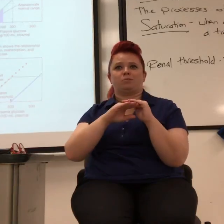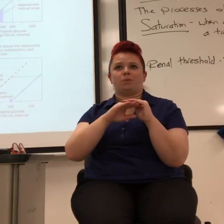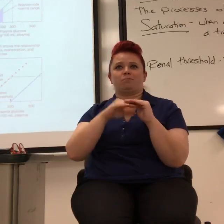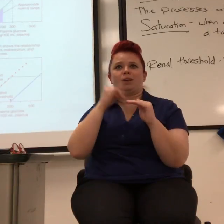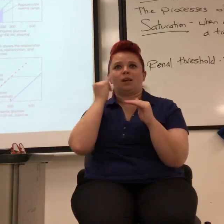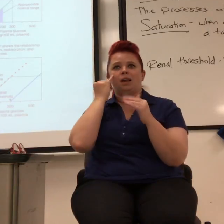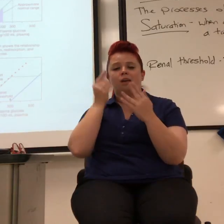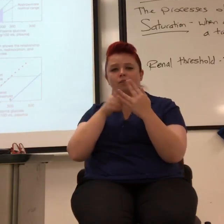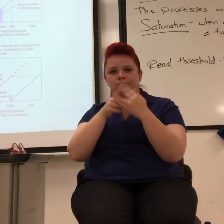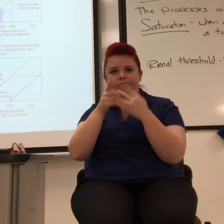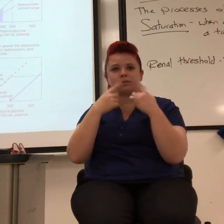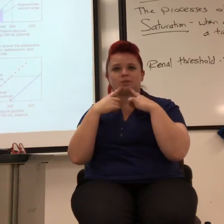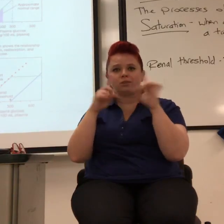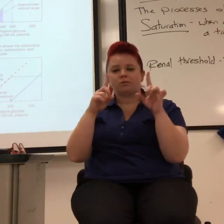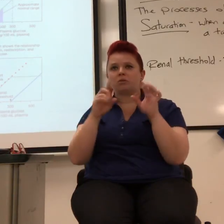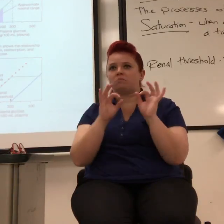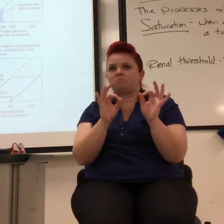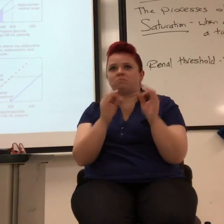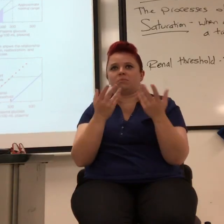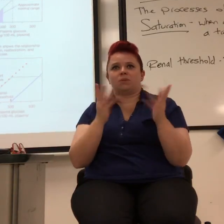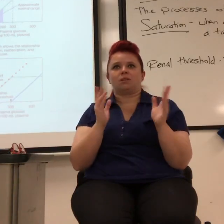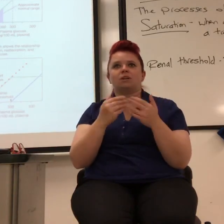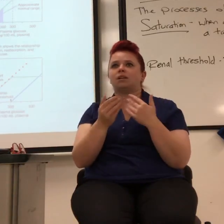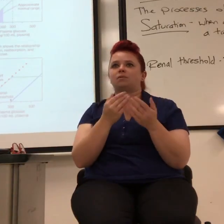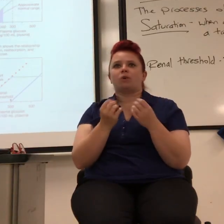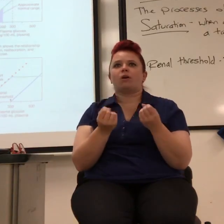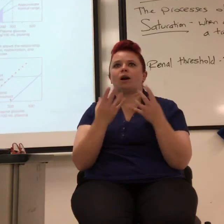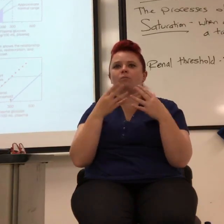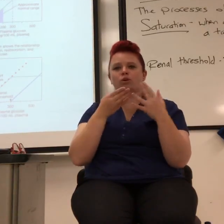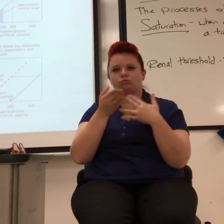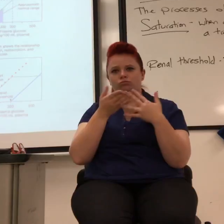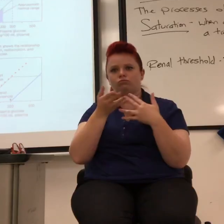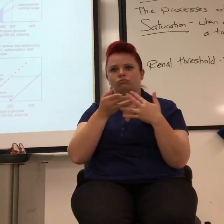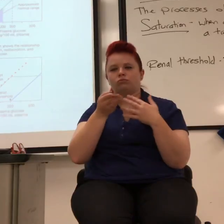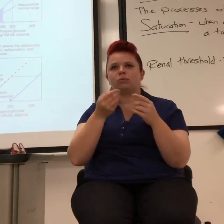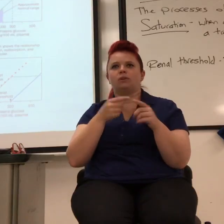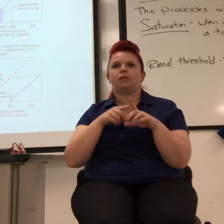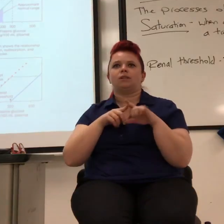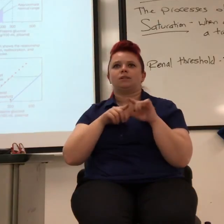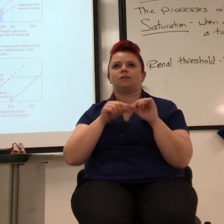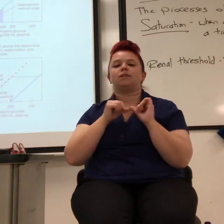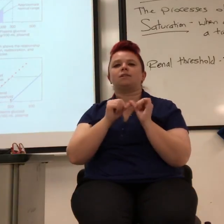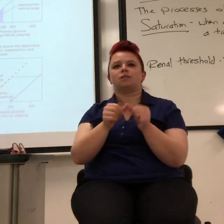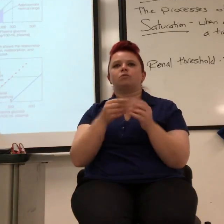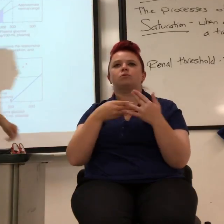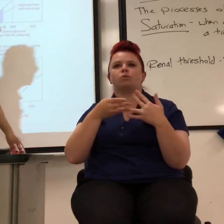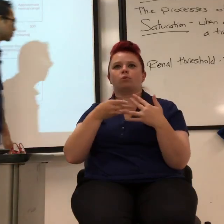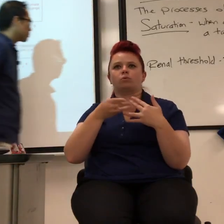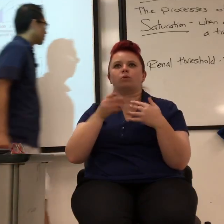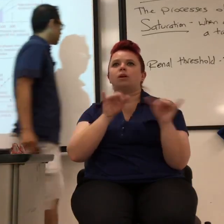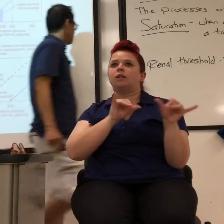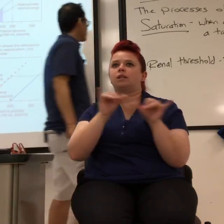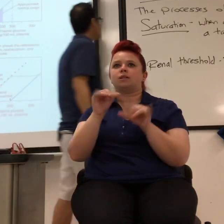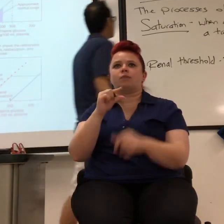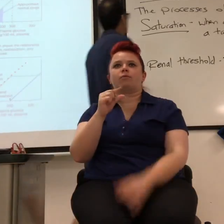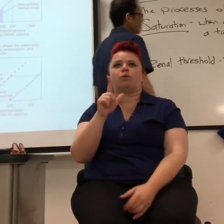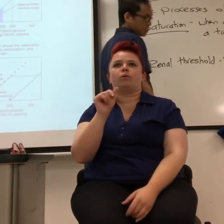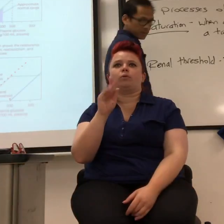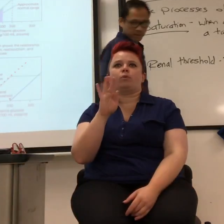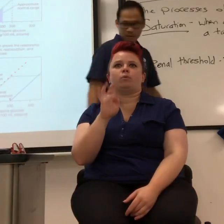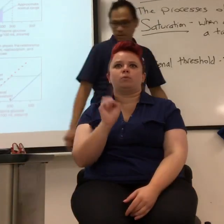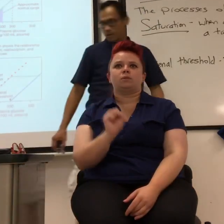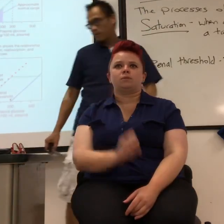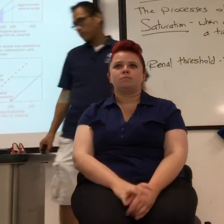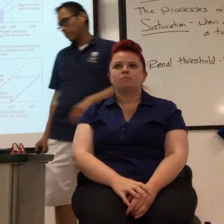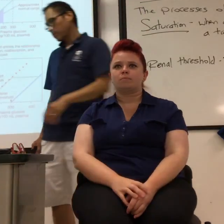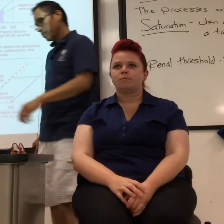through, and it doesn't matter how much there is, as would be the case in glucose. So,